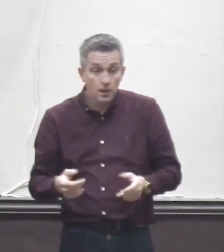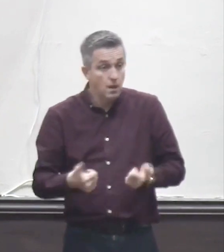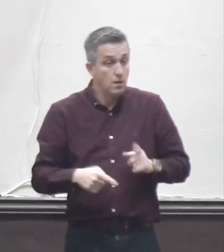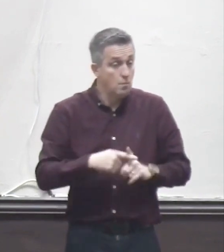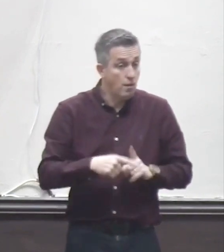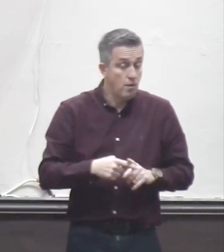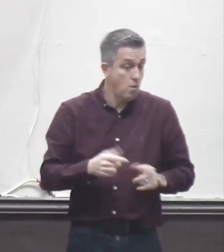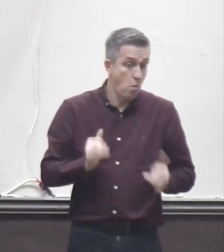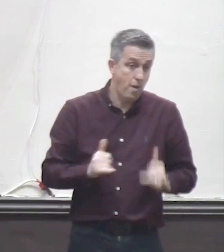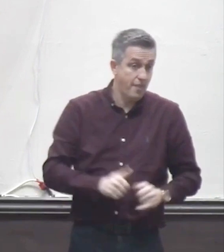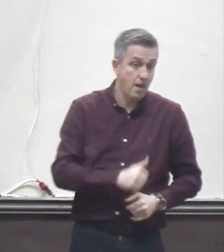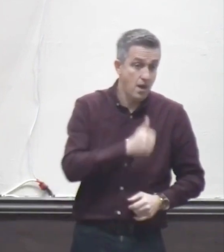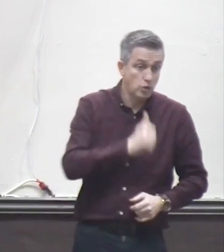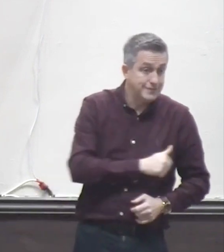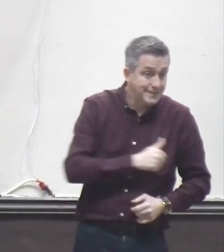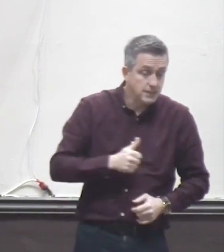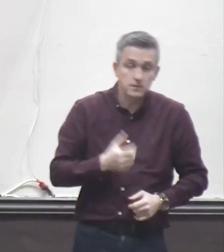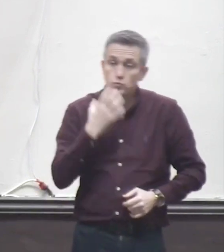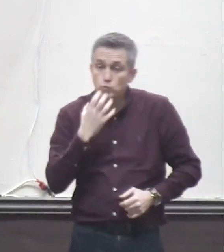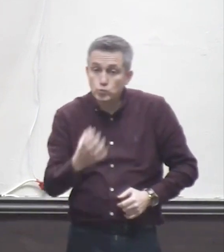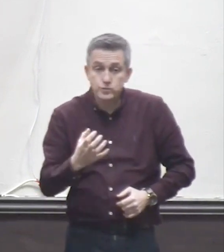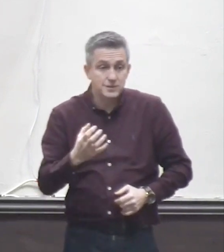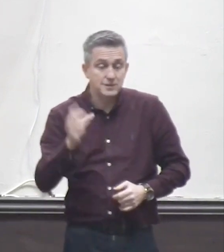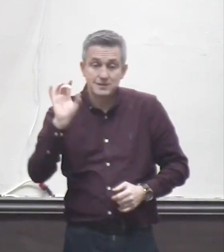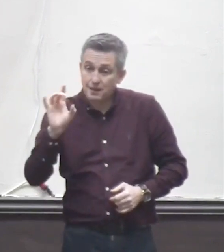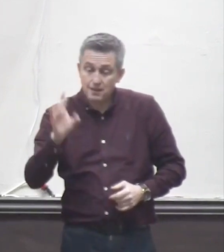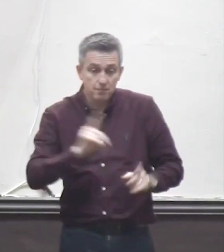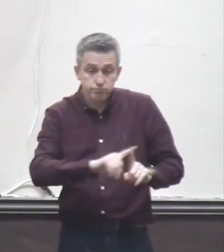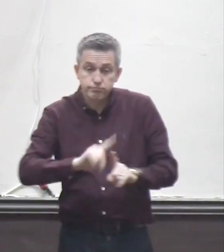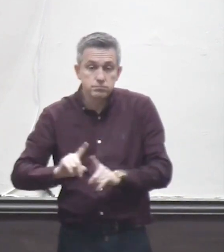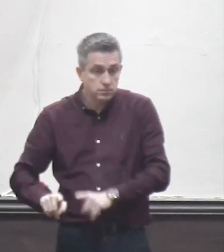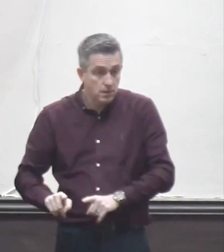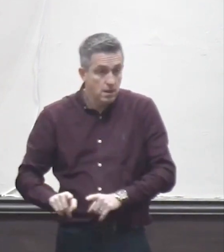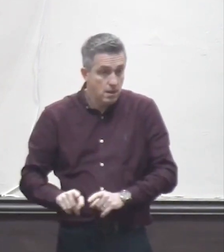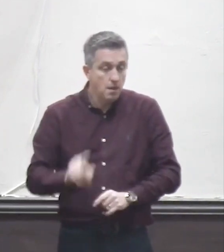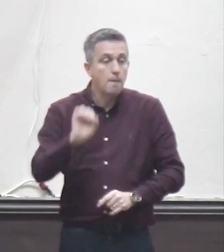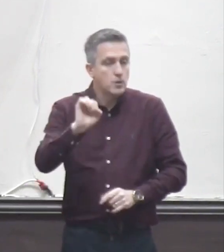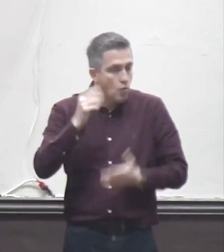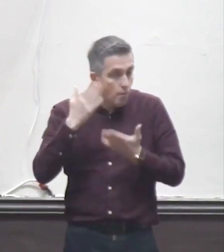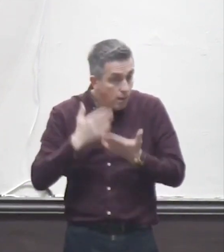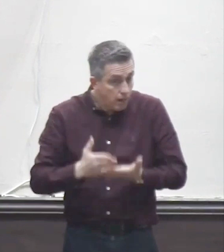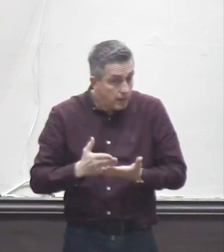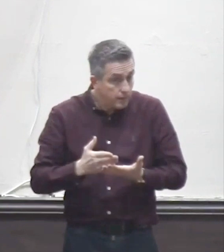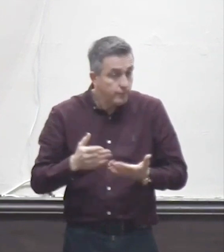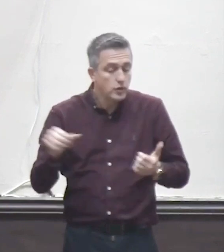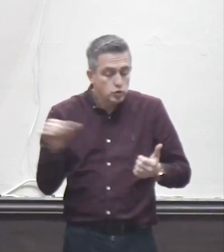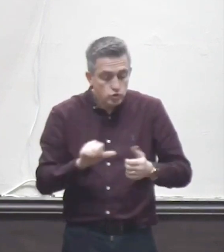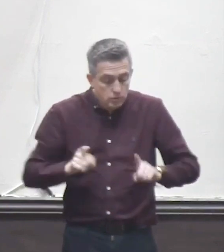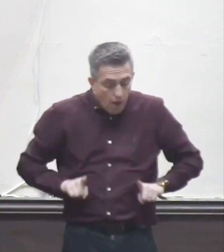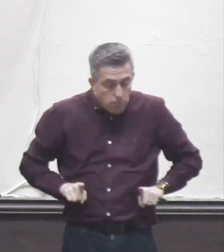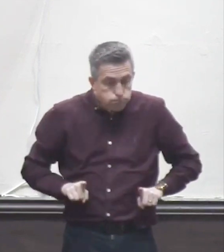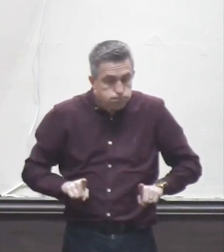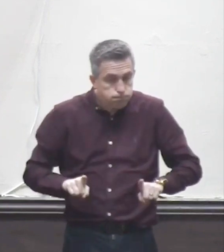Whether he be Christian or he be Jewish or whatever the religion the individual be. But when it comes to Tawheed and when it comes to Shirk, it's